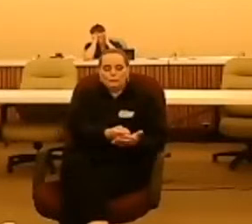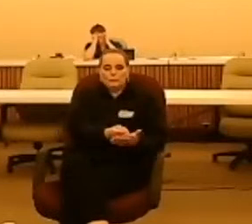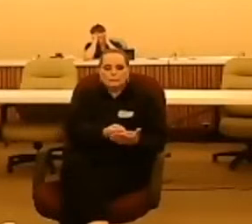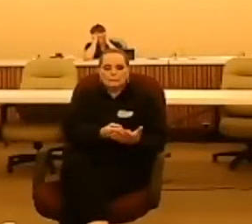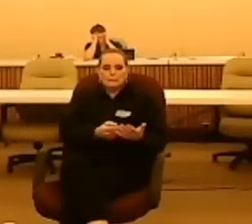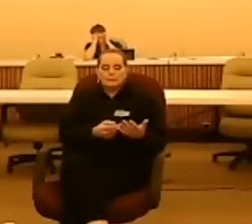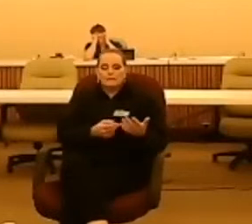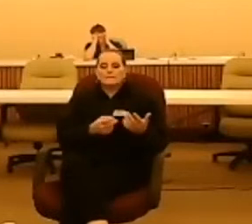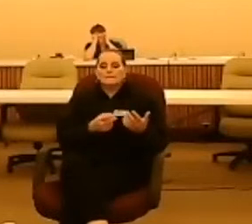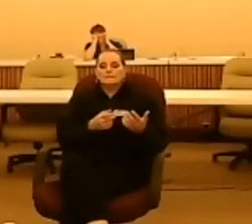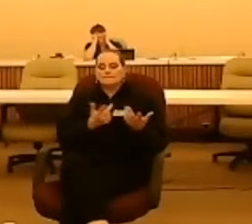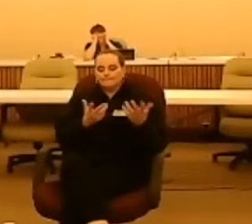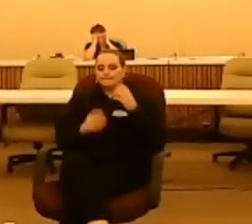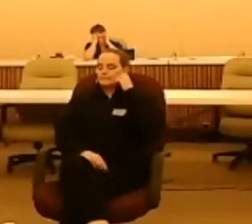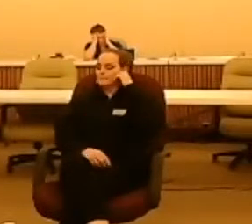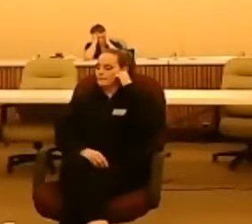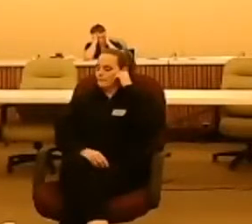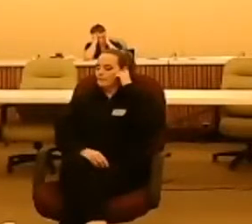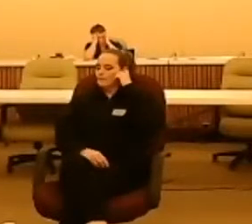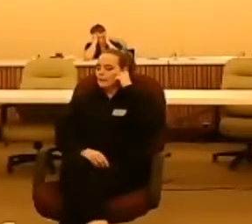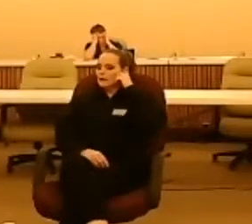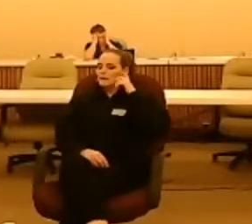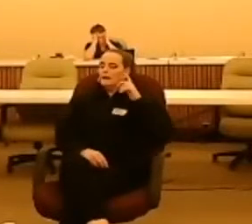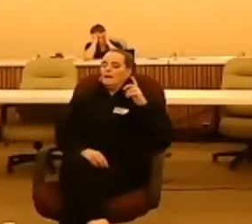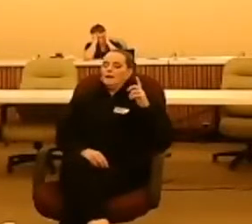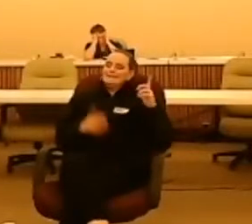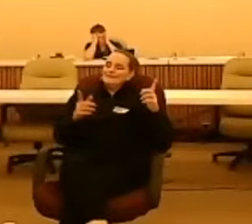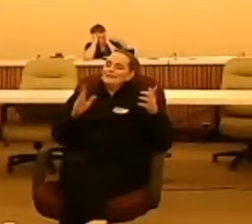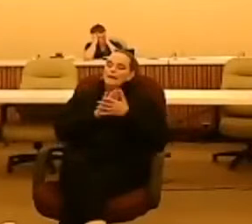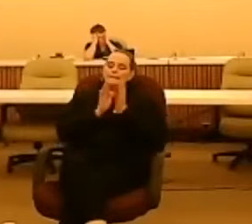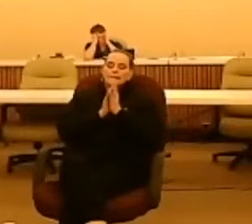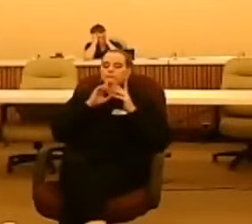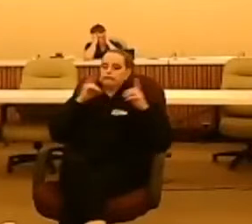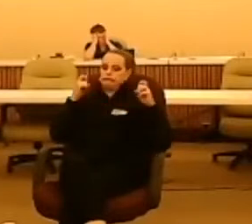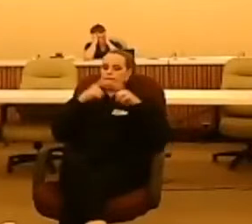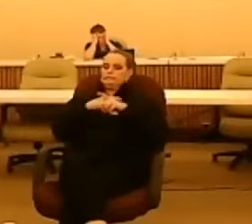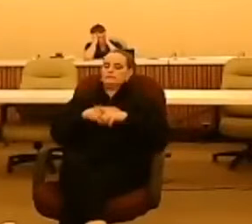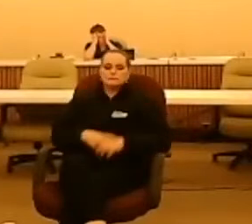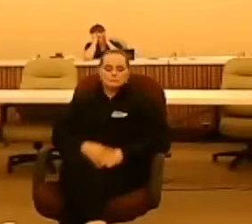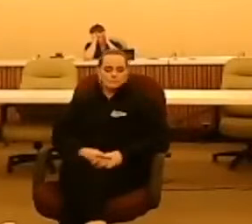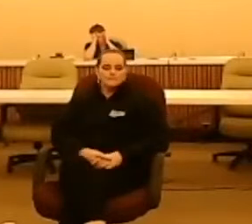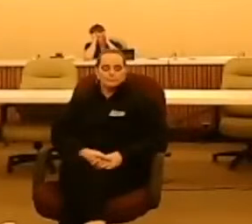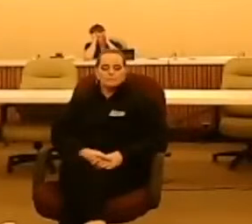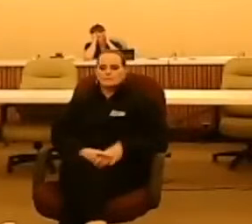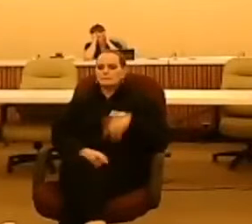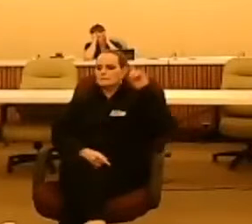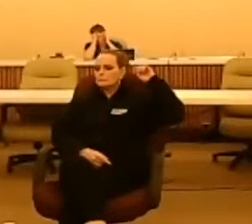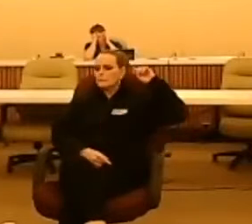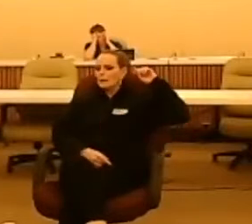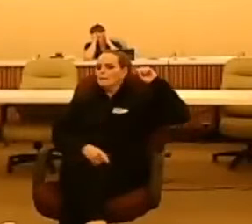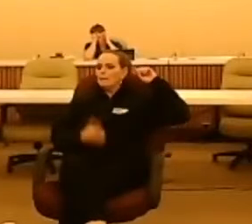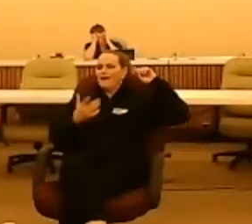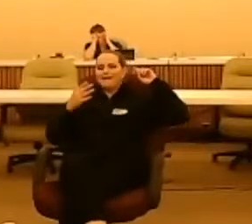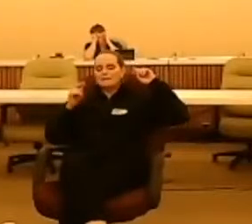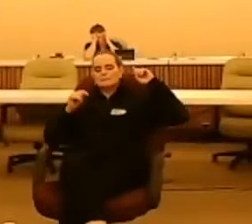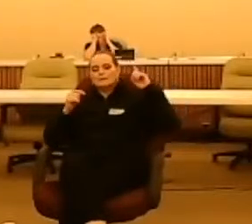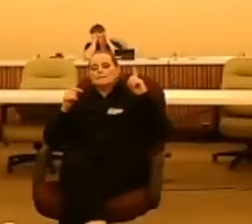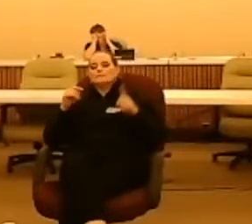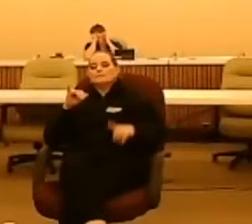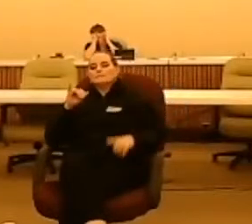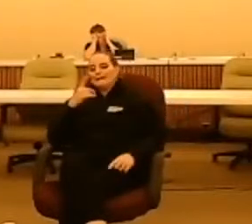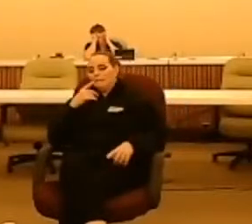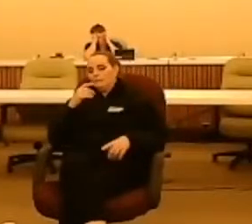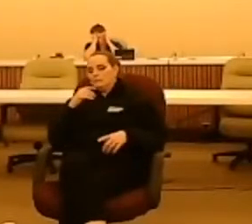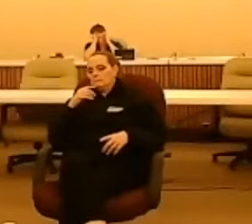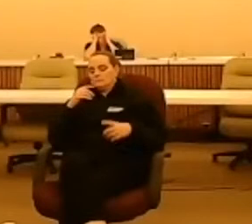allegation. Okay, it gets to be complicated, but that's sort of the overview of those things. But I mean, ultimately, if it came down to an